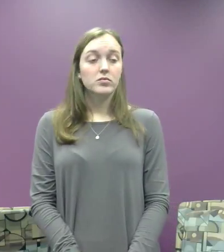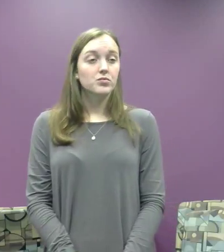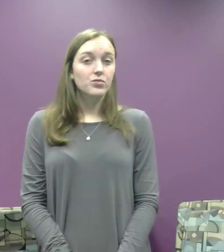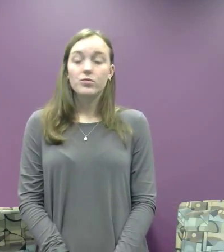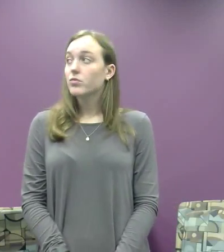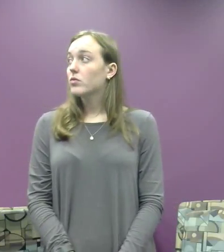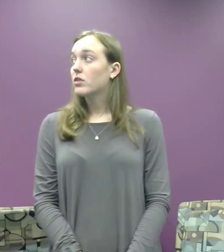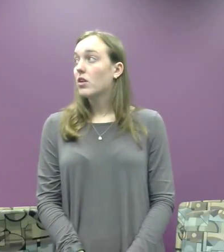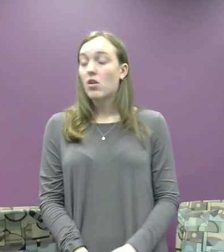well,